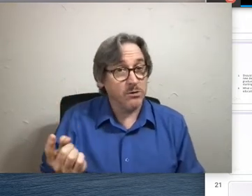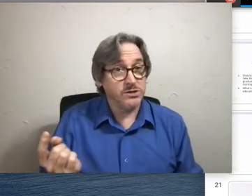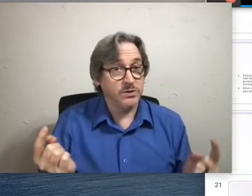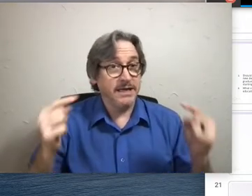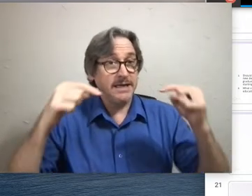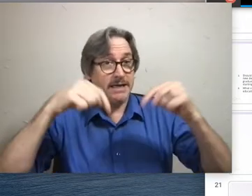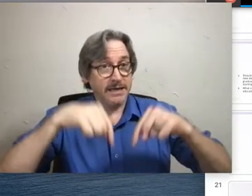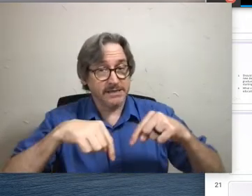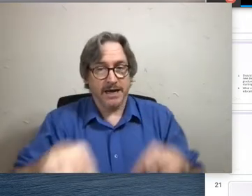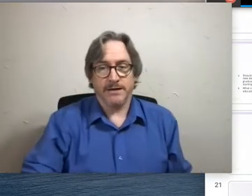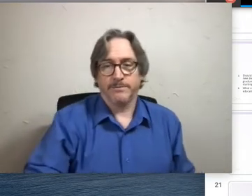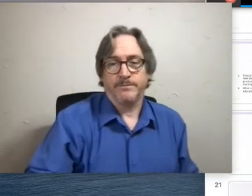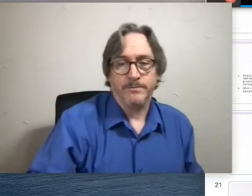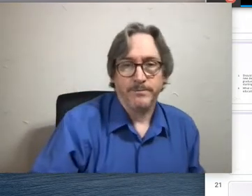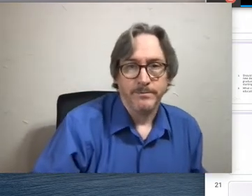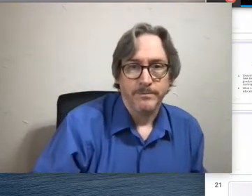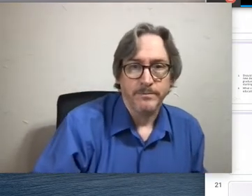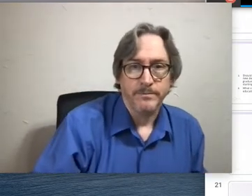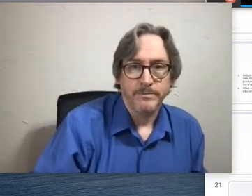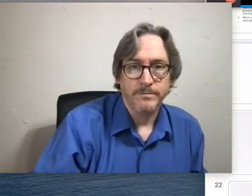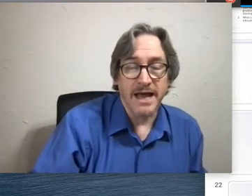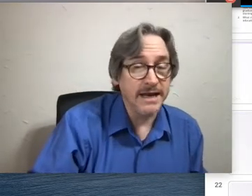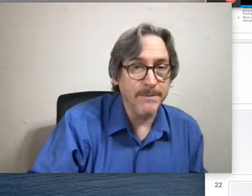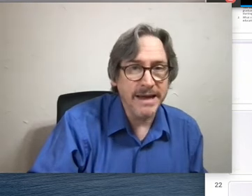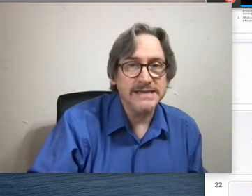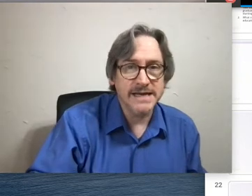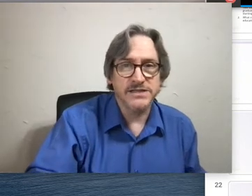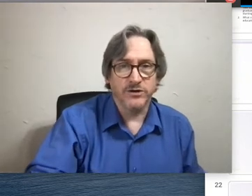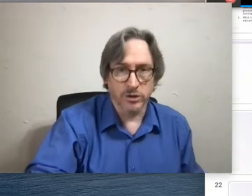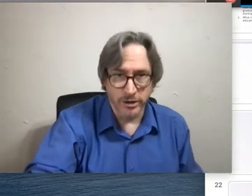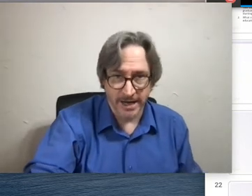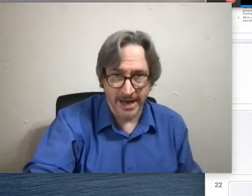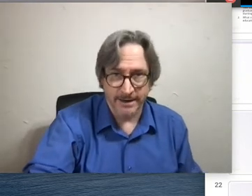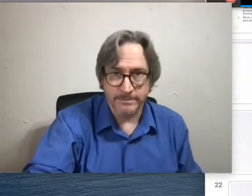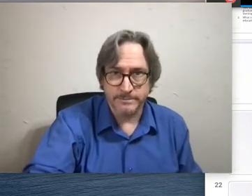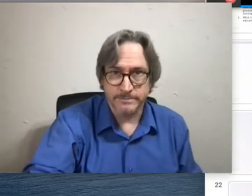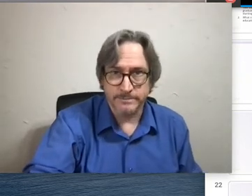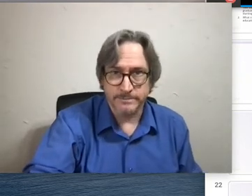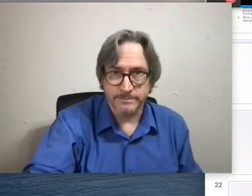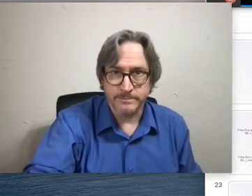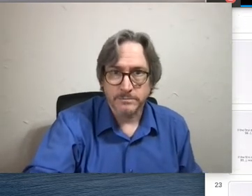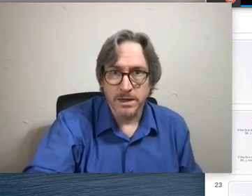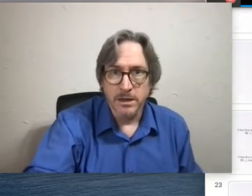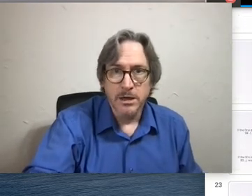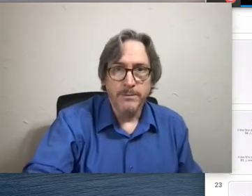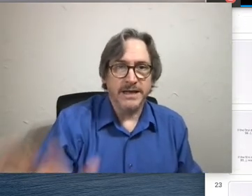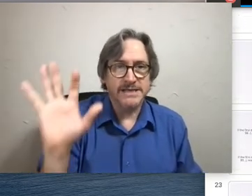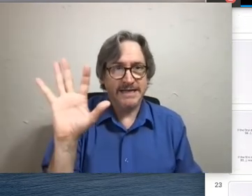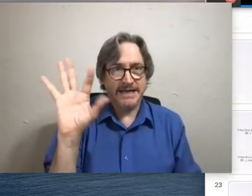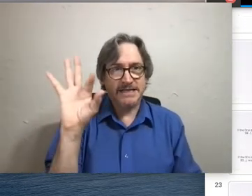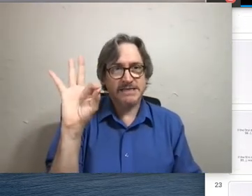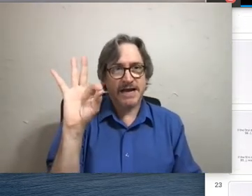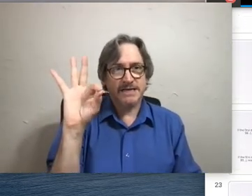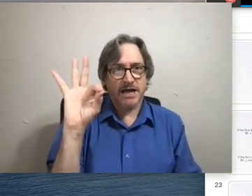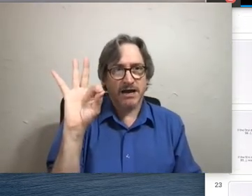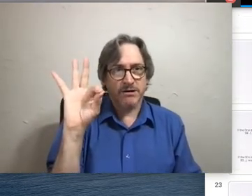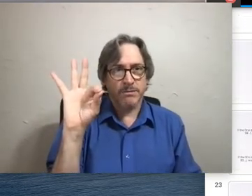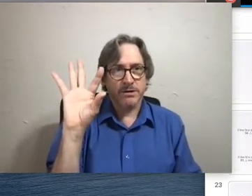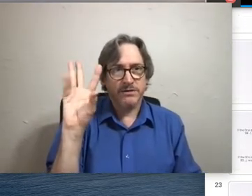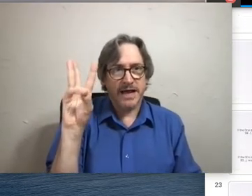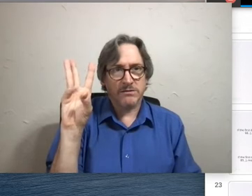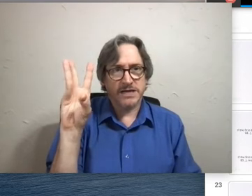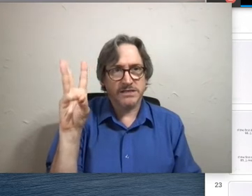it goes to the inside. And it makes sense if you're looking at it because the inside is the